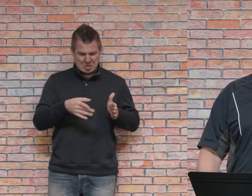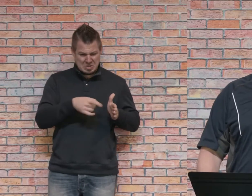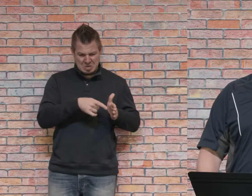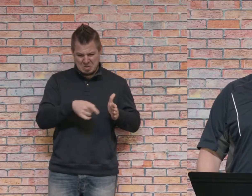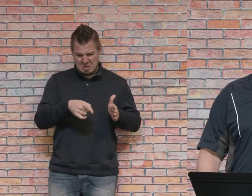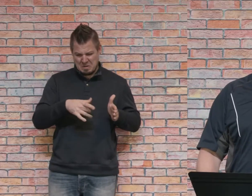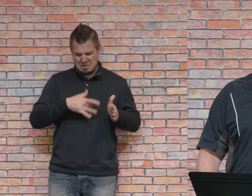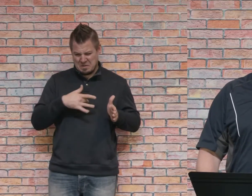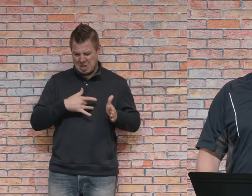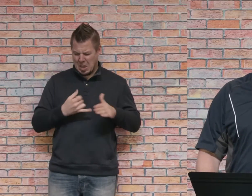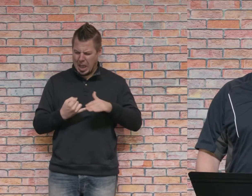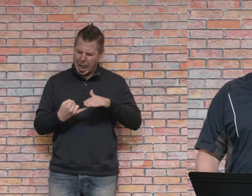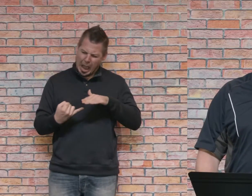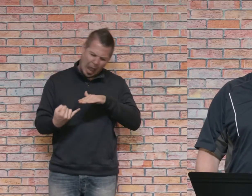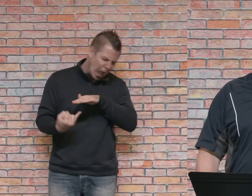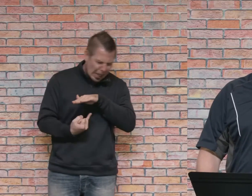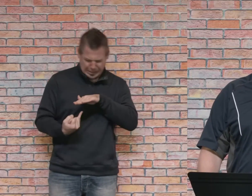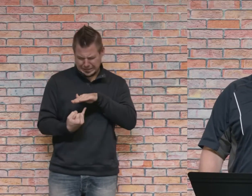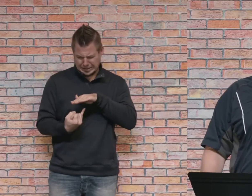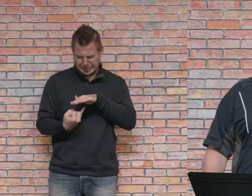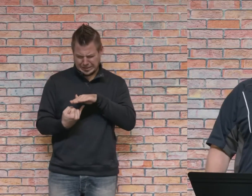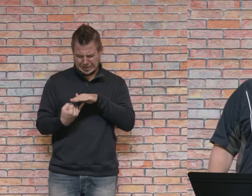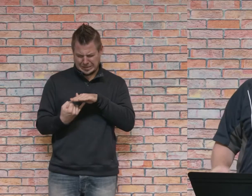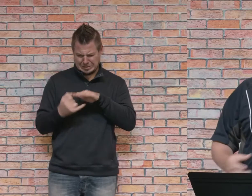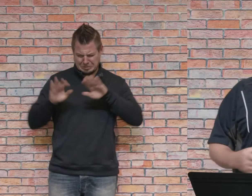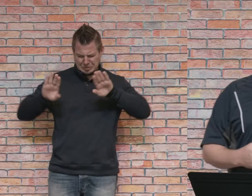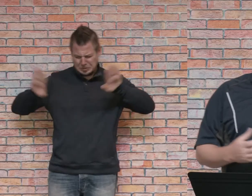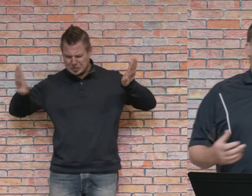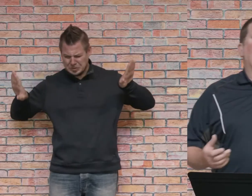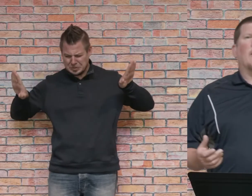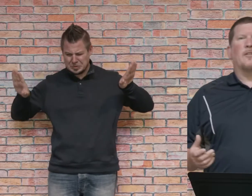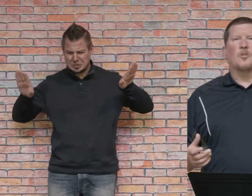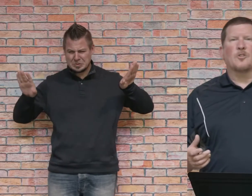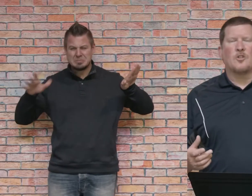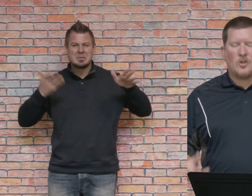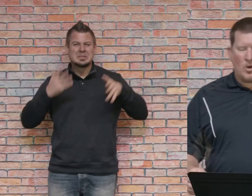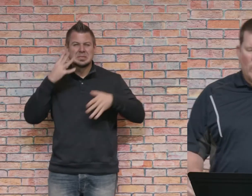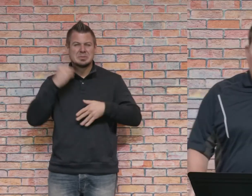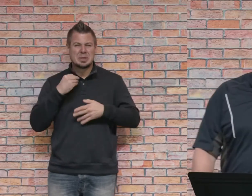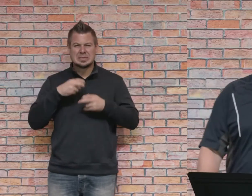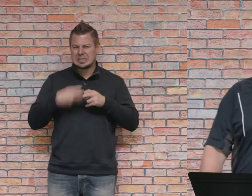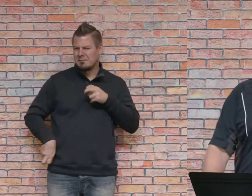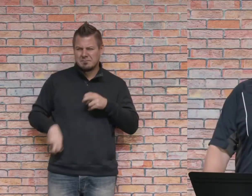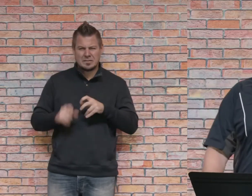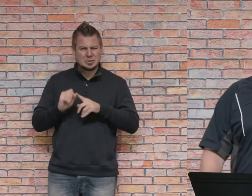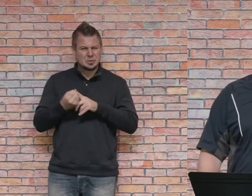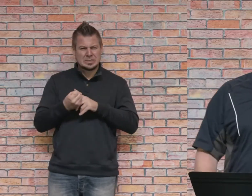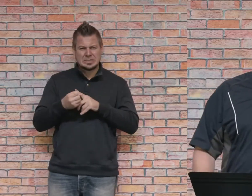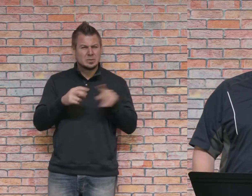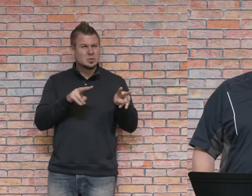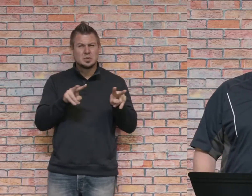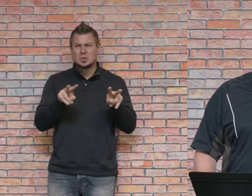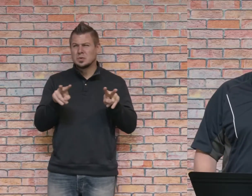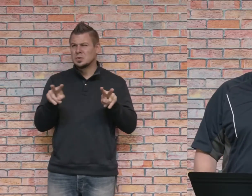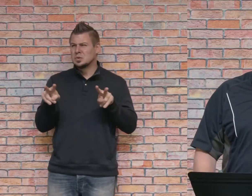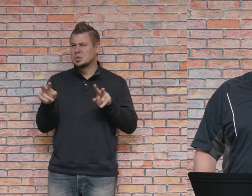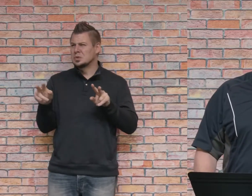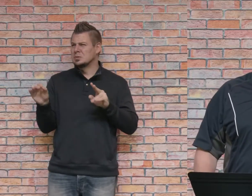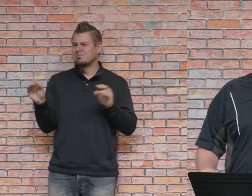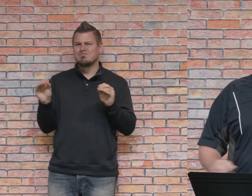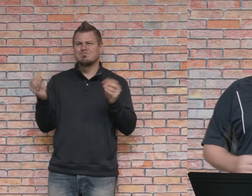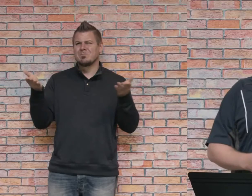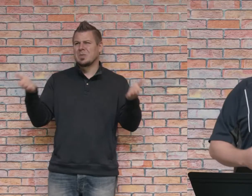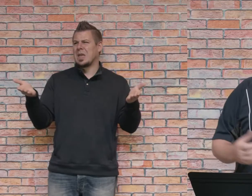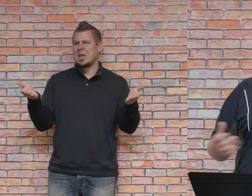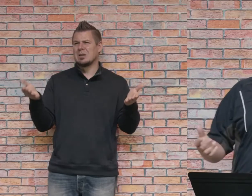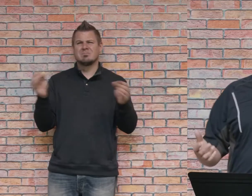isolated. Maybe you're going through a tough situation and you look around and there's no one there to really support you. Or maybe